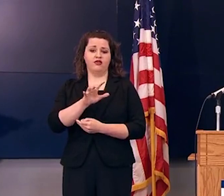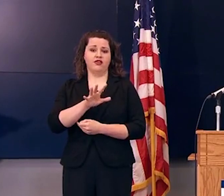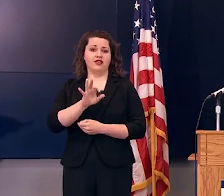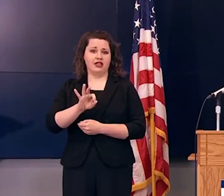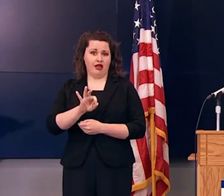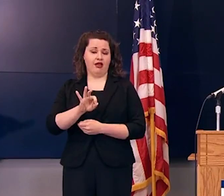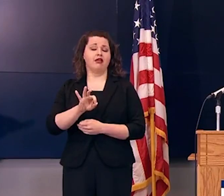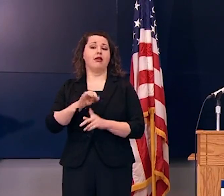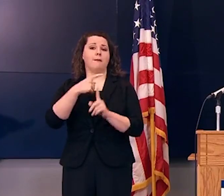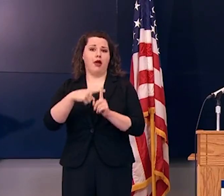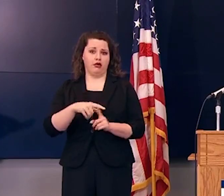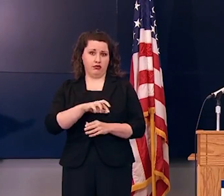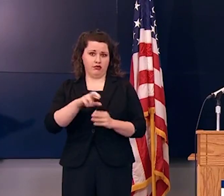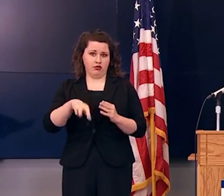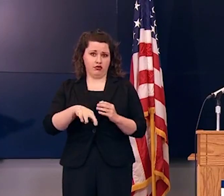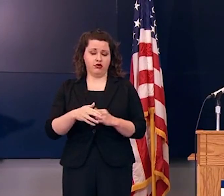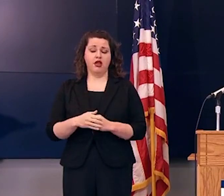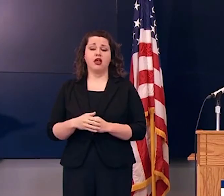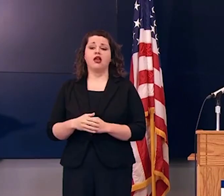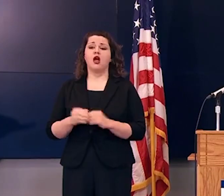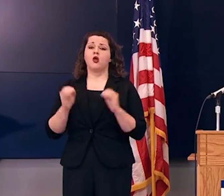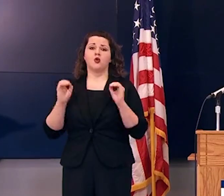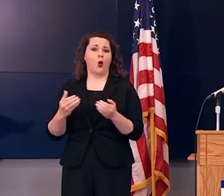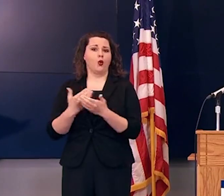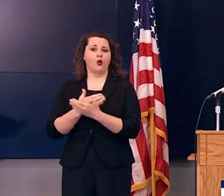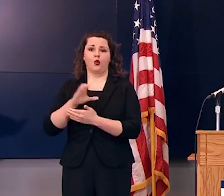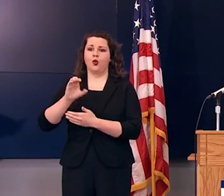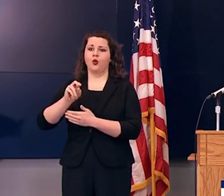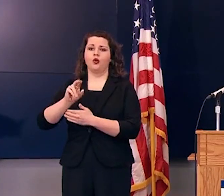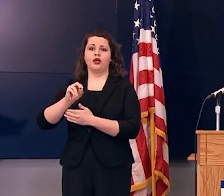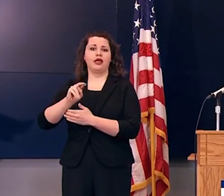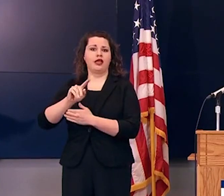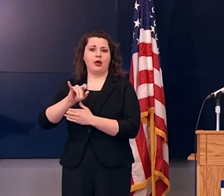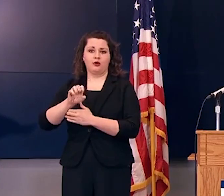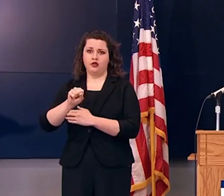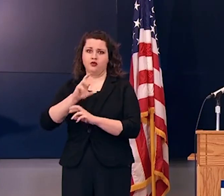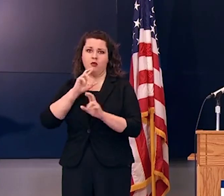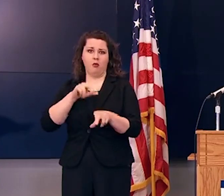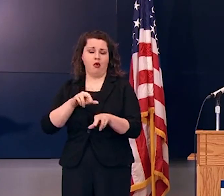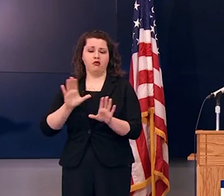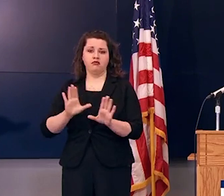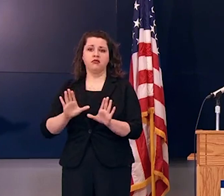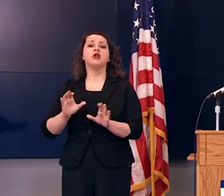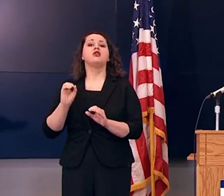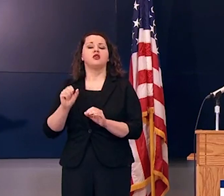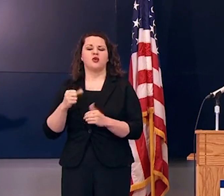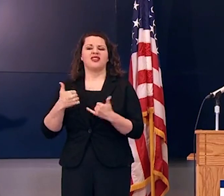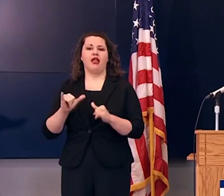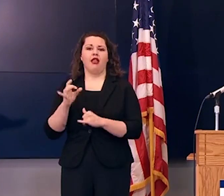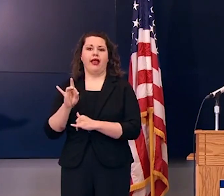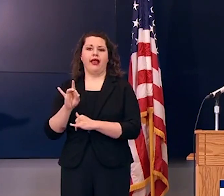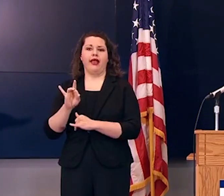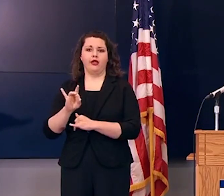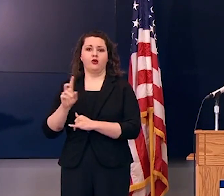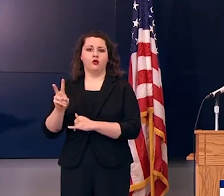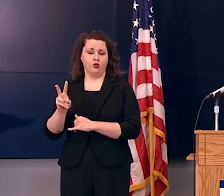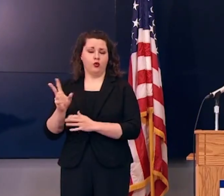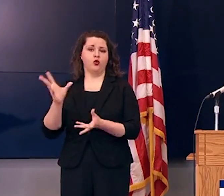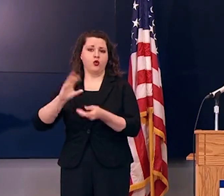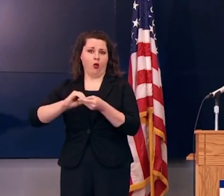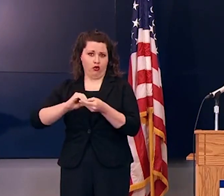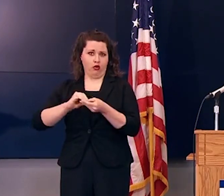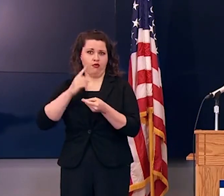3,159 positive cases. We have no new counties to report, so we have still 82 total counties in the state of